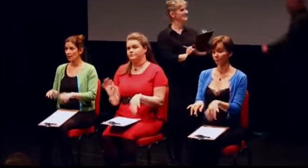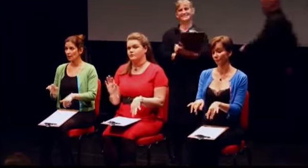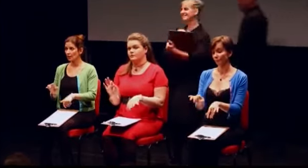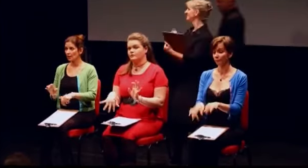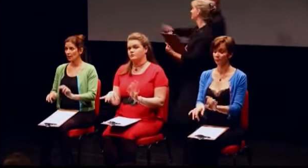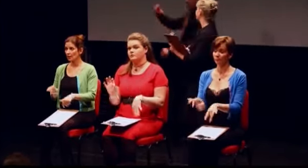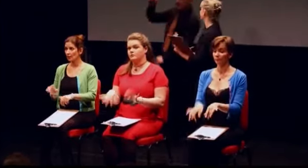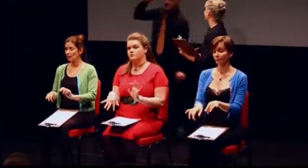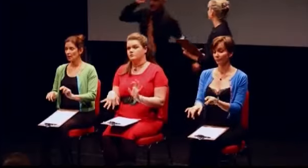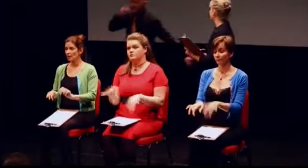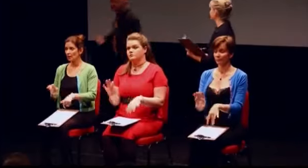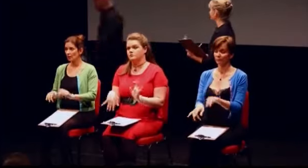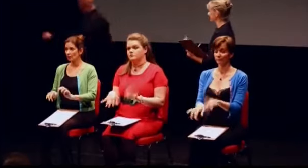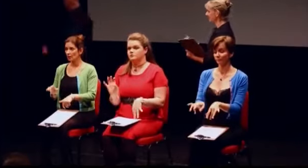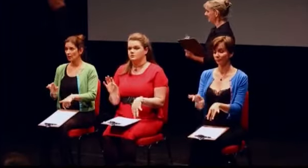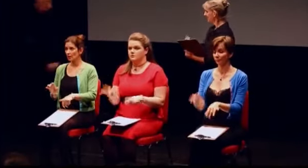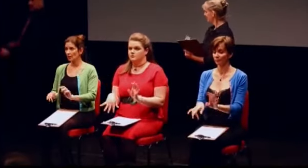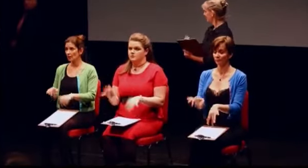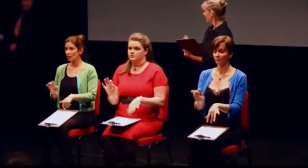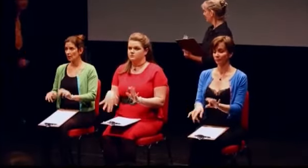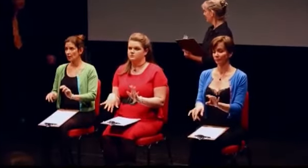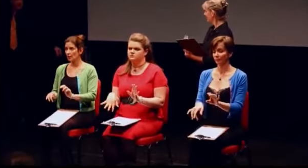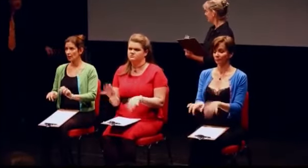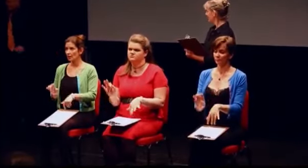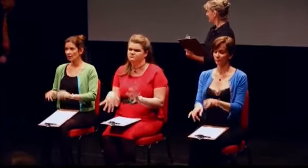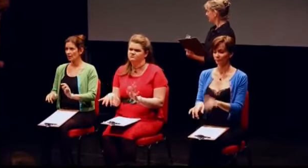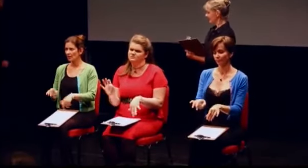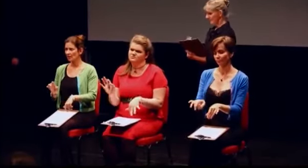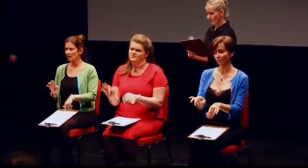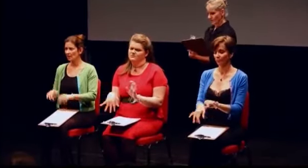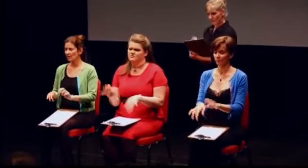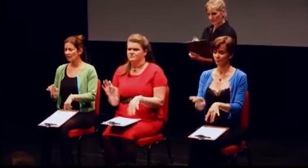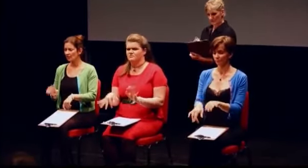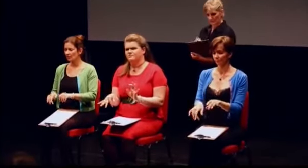Business, profits call, meeting in 12 minutes, team, propose that the ready.